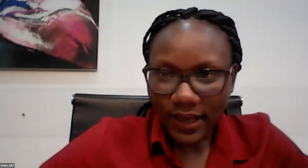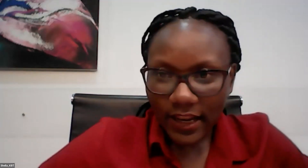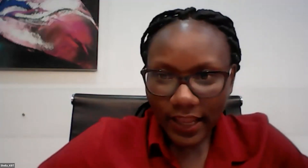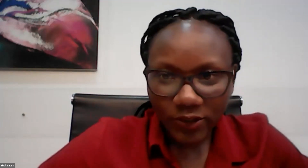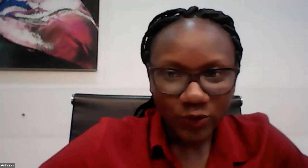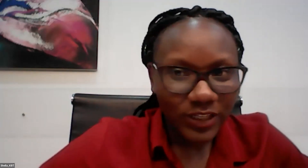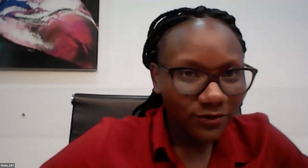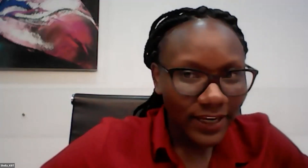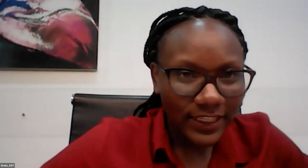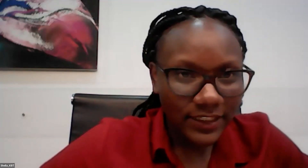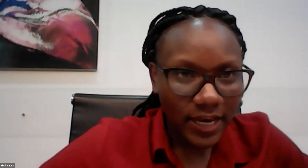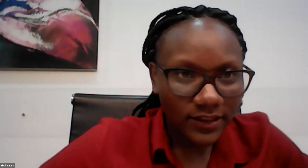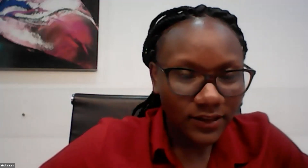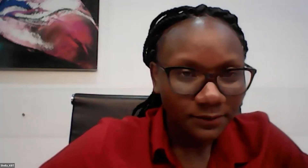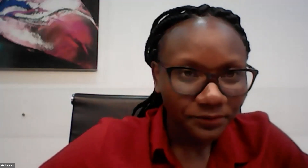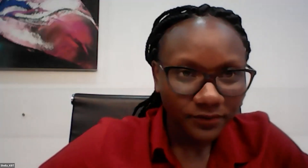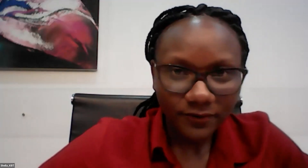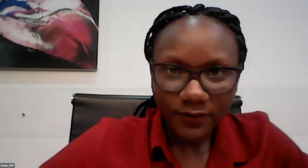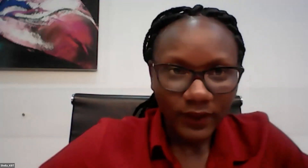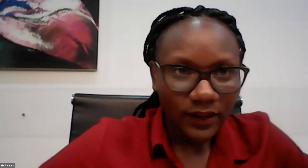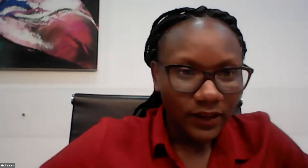point, I'd like to invite the judges.